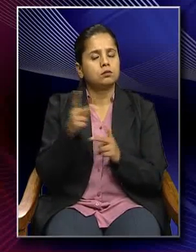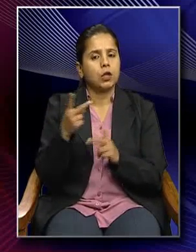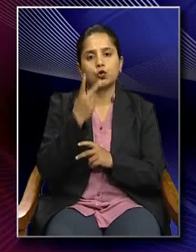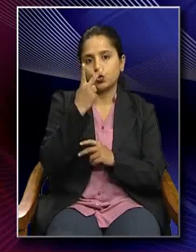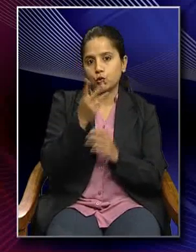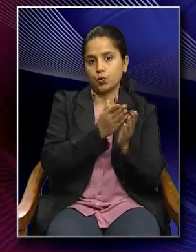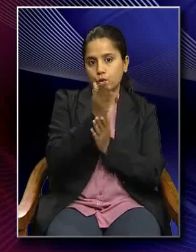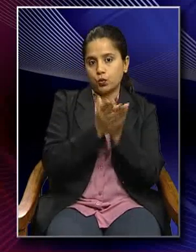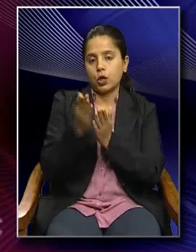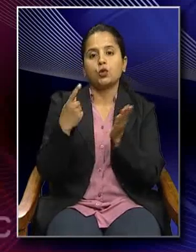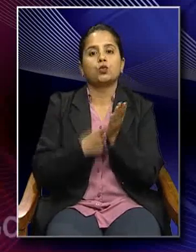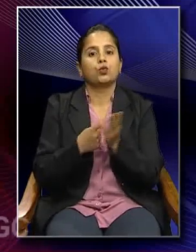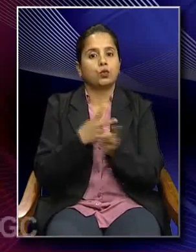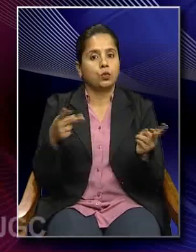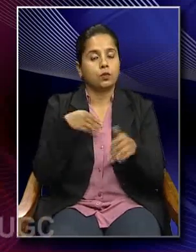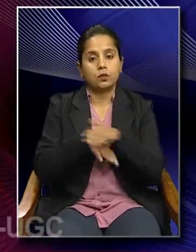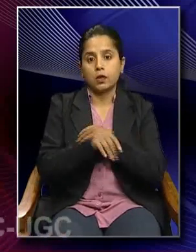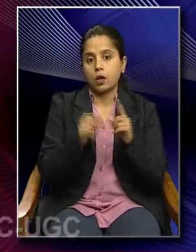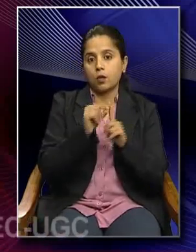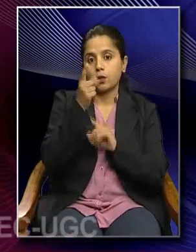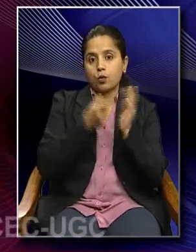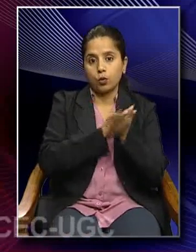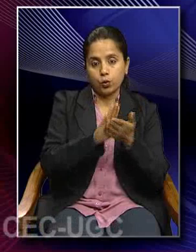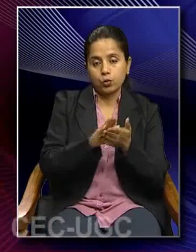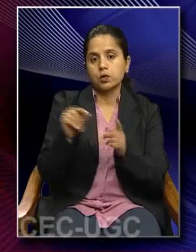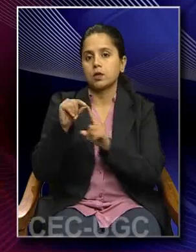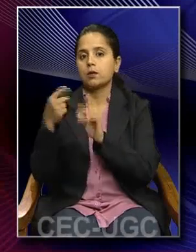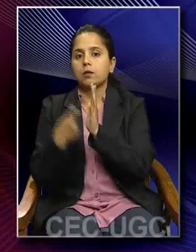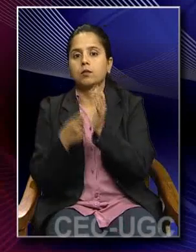two principles, which is the Purush and the Prakriti.